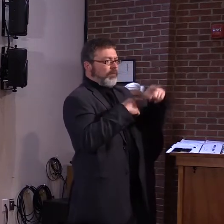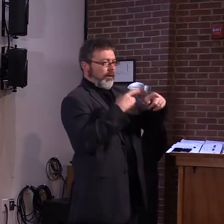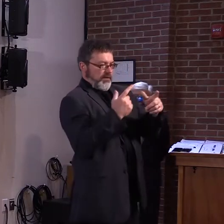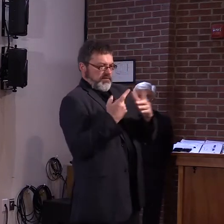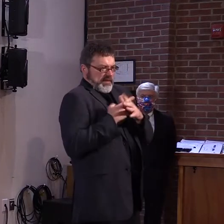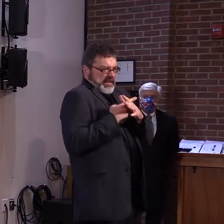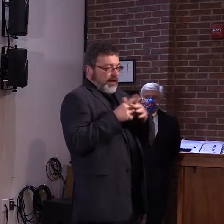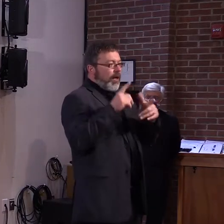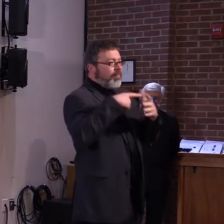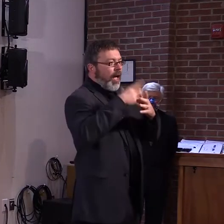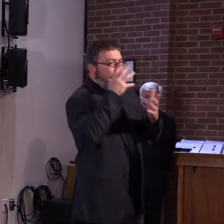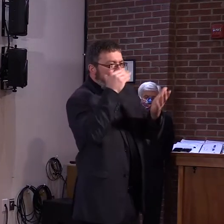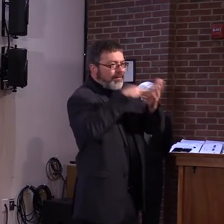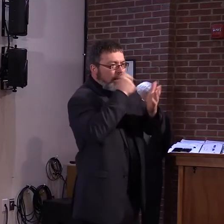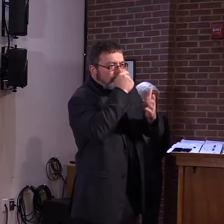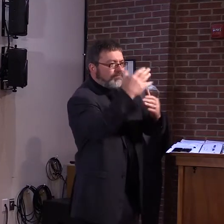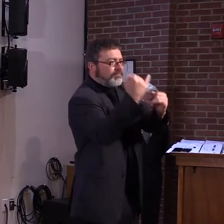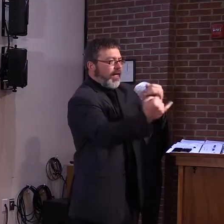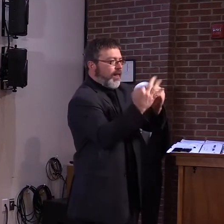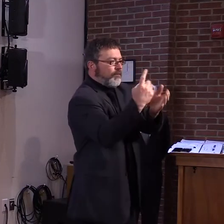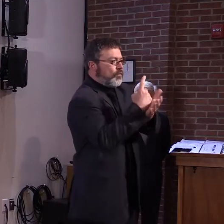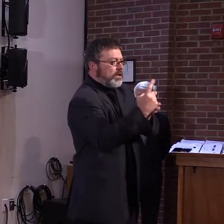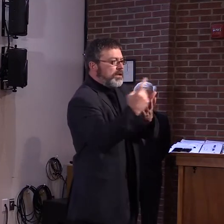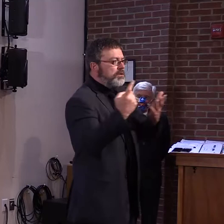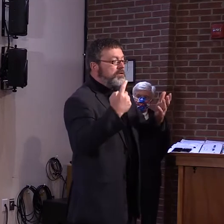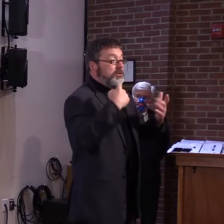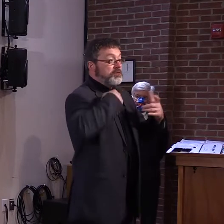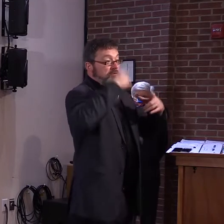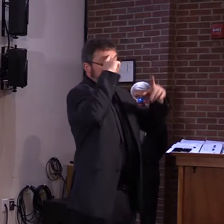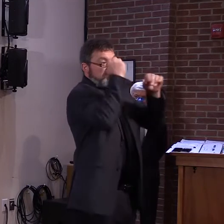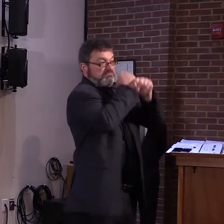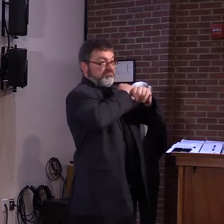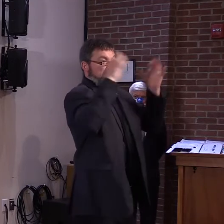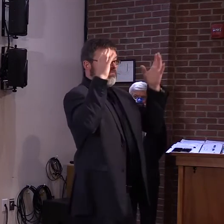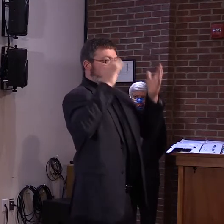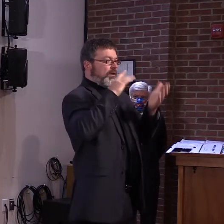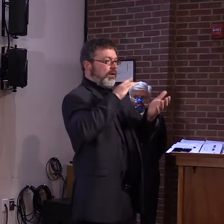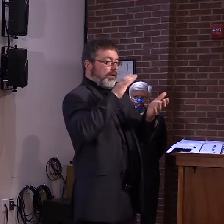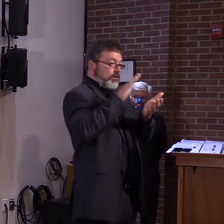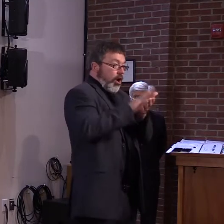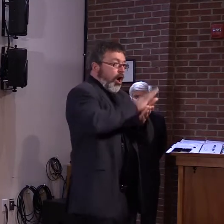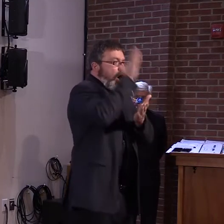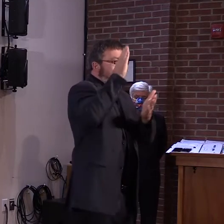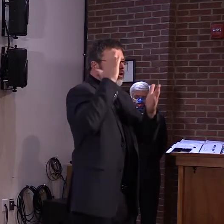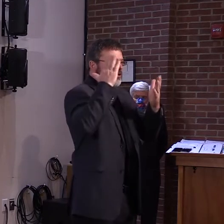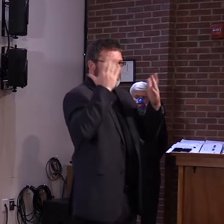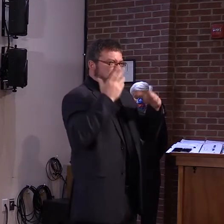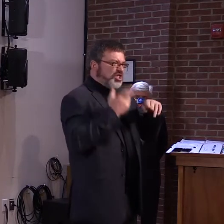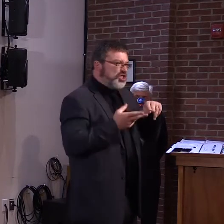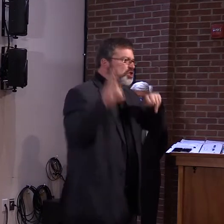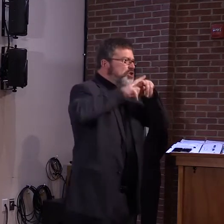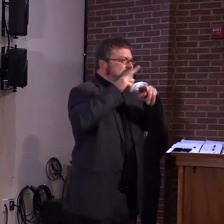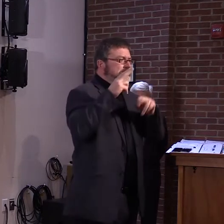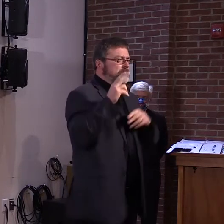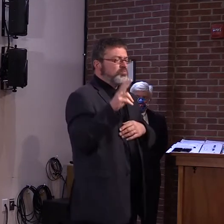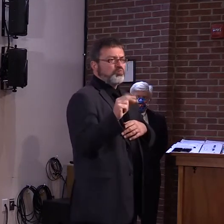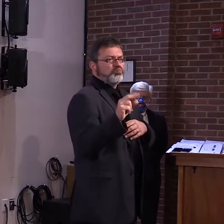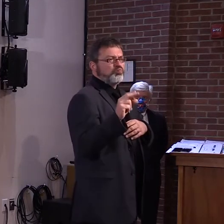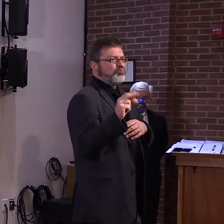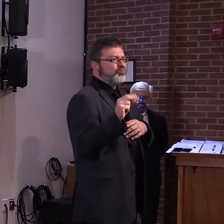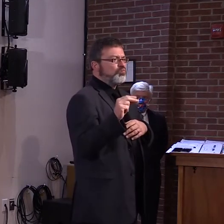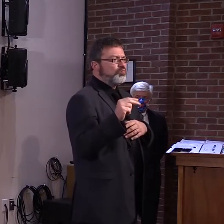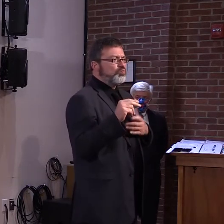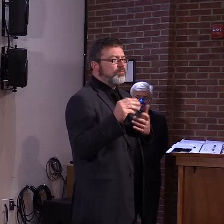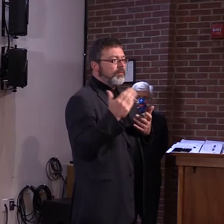any new big spikes on college campuses due to the reopening. Of course, you know, going forward depends